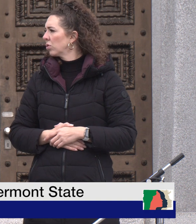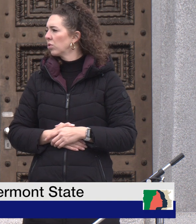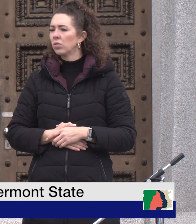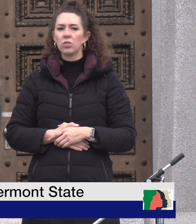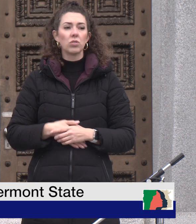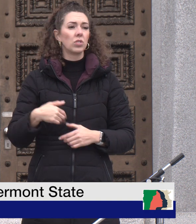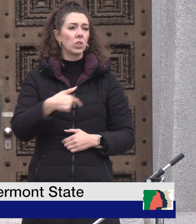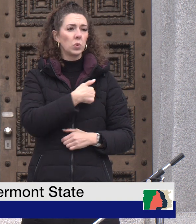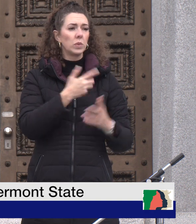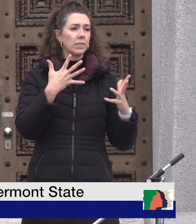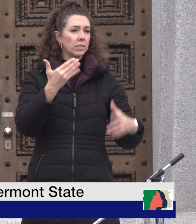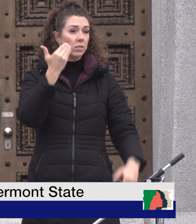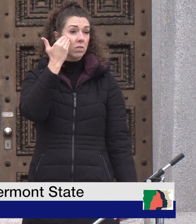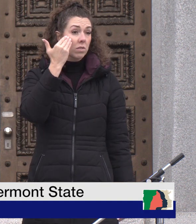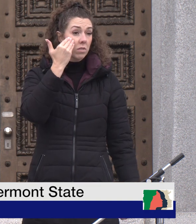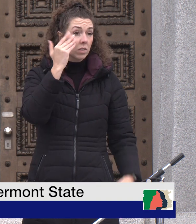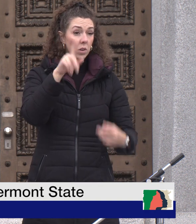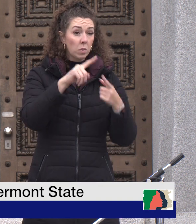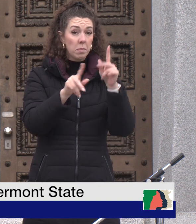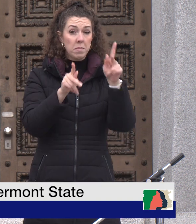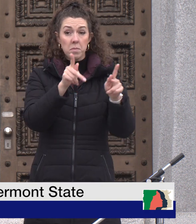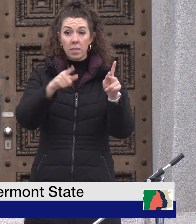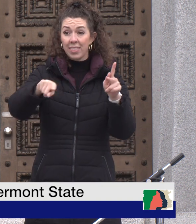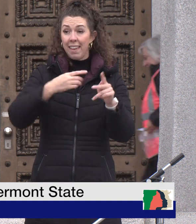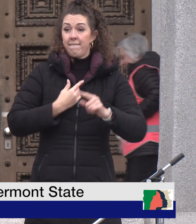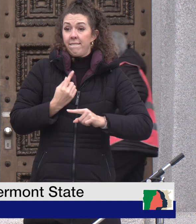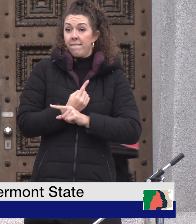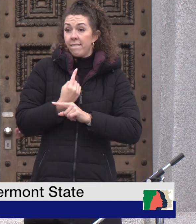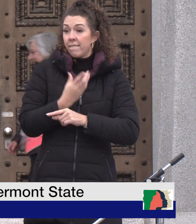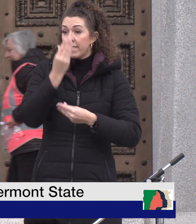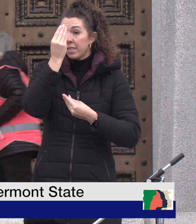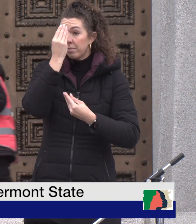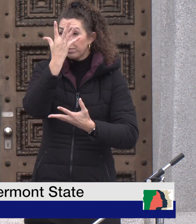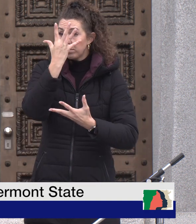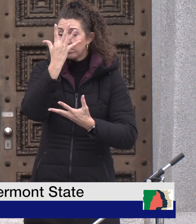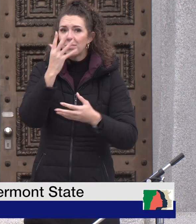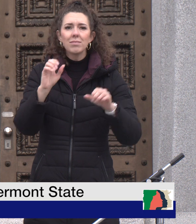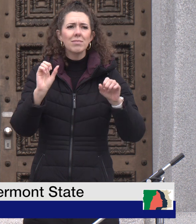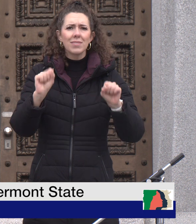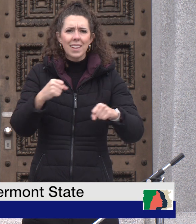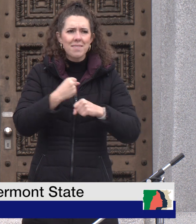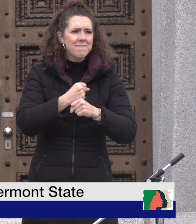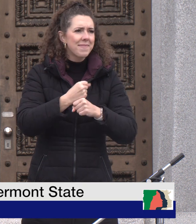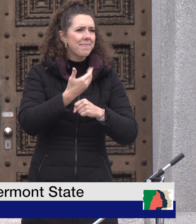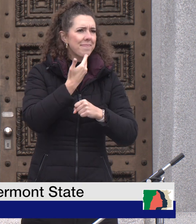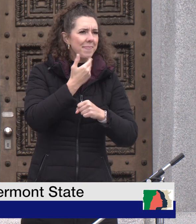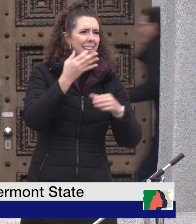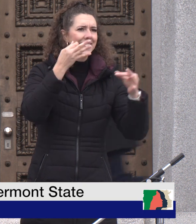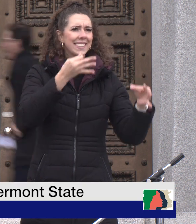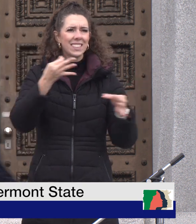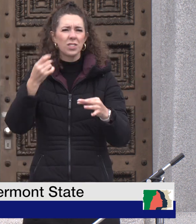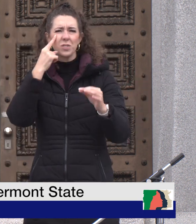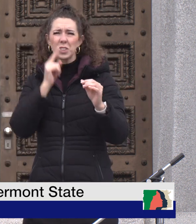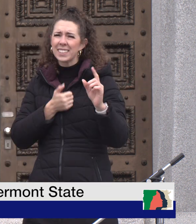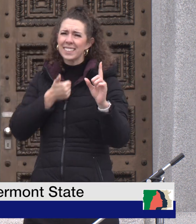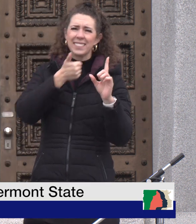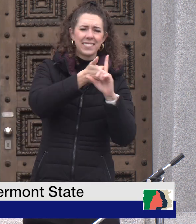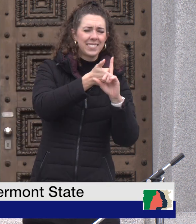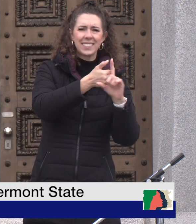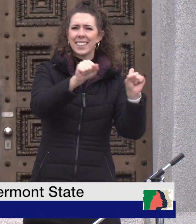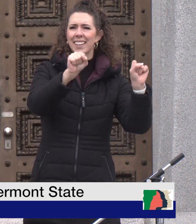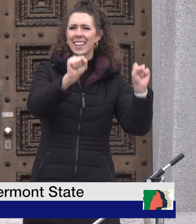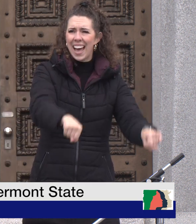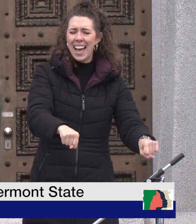We know that when people have accurate information, they can make the best decisions for their own bodies and